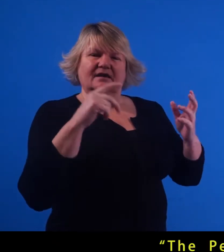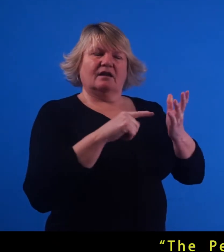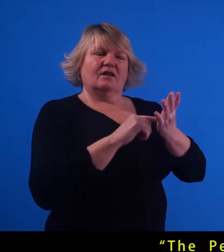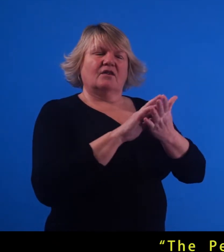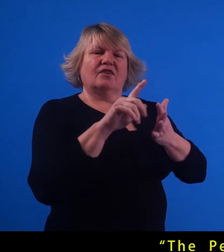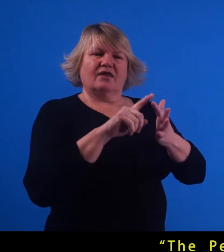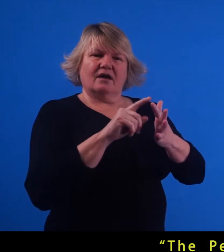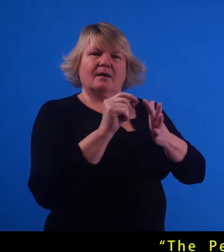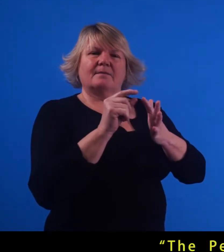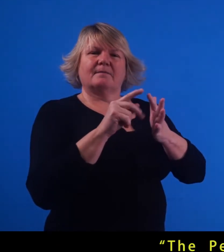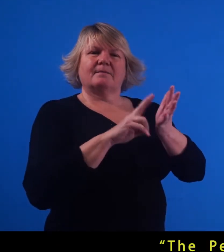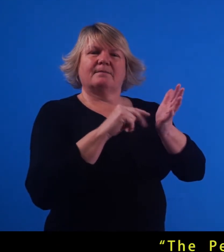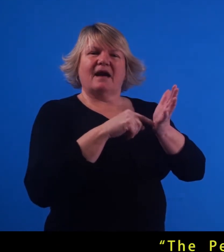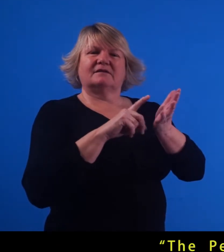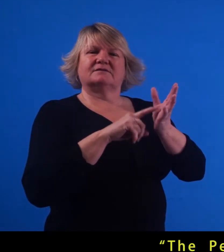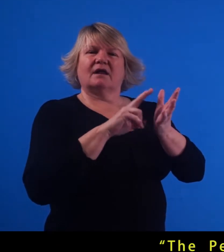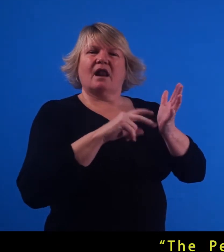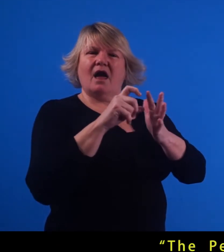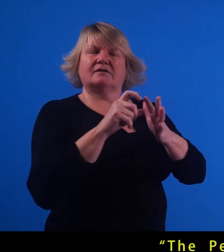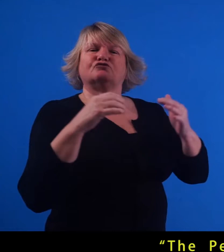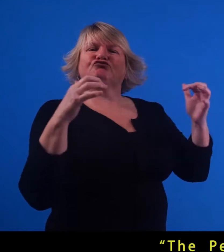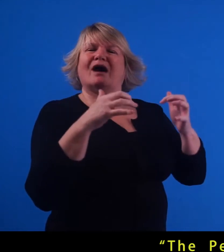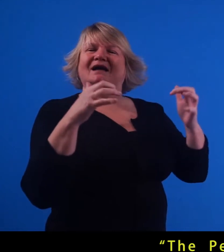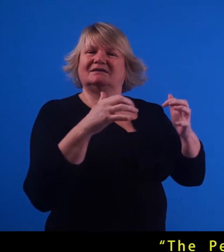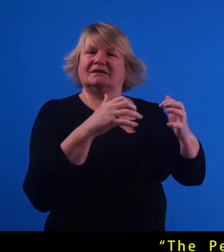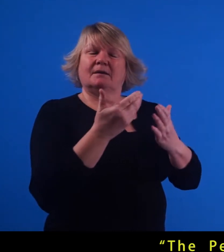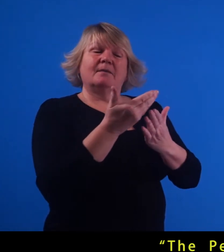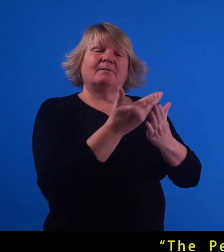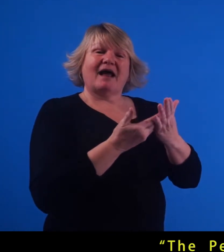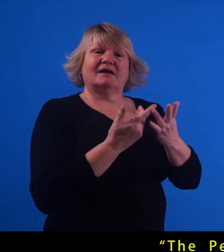The Pentland Rising, A Page of History,